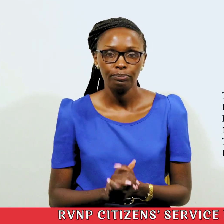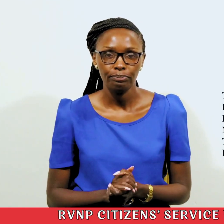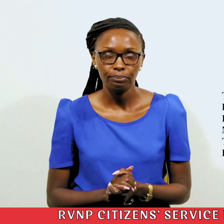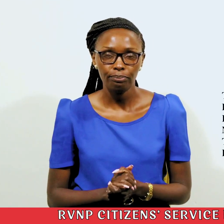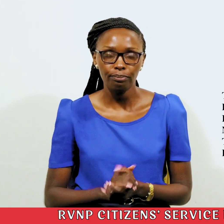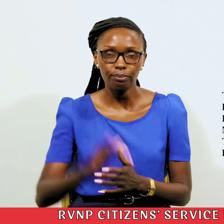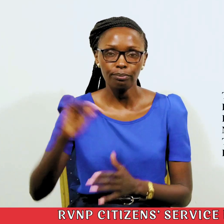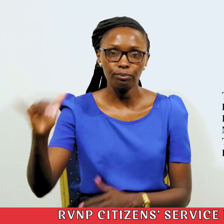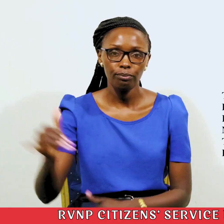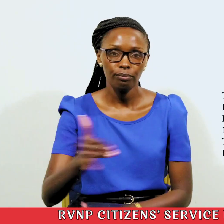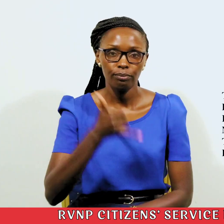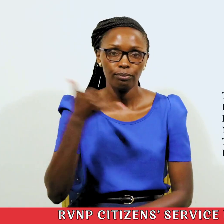Telephone